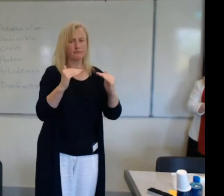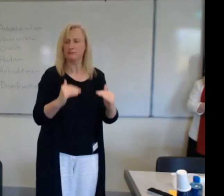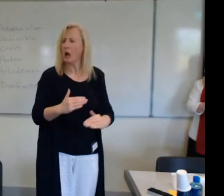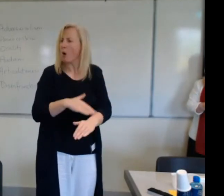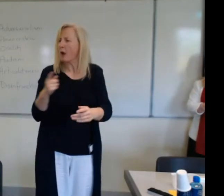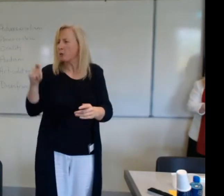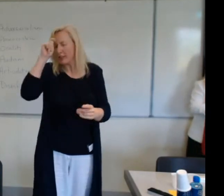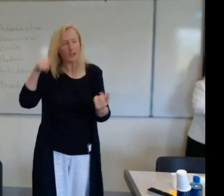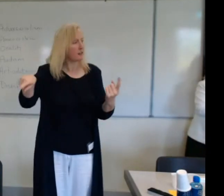10